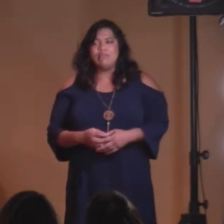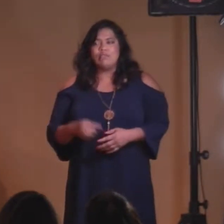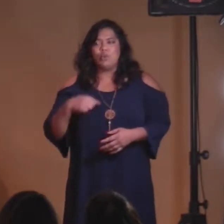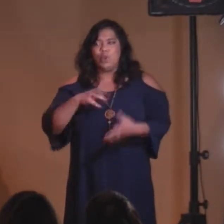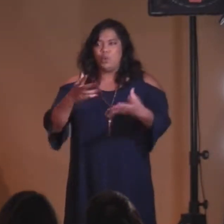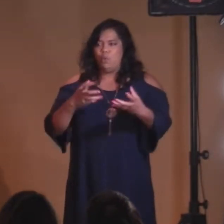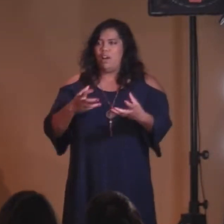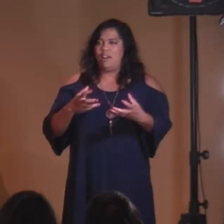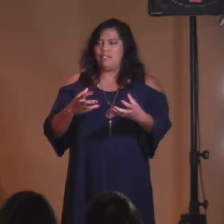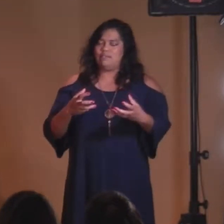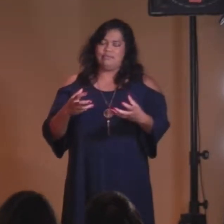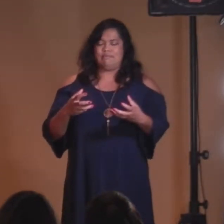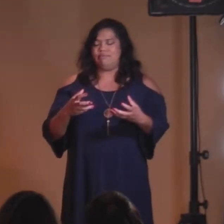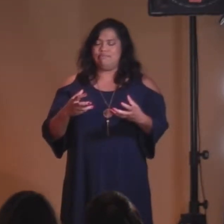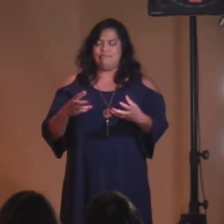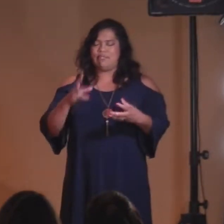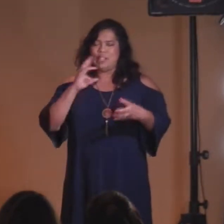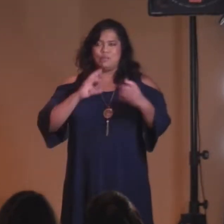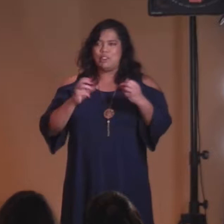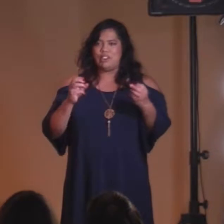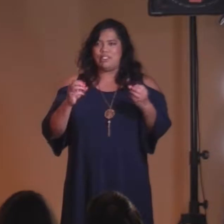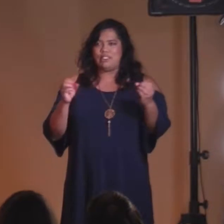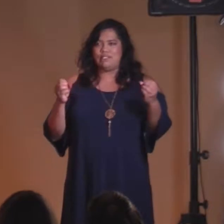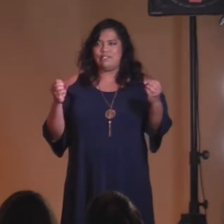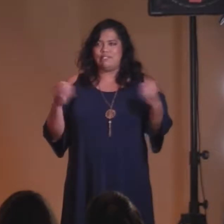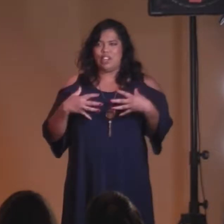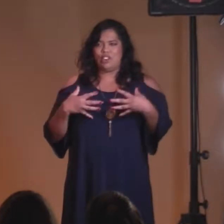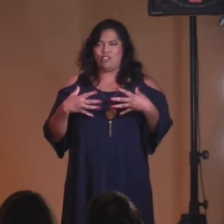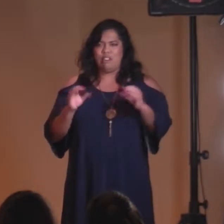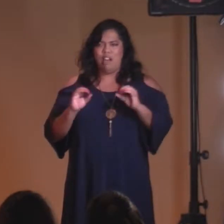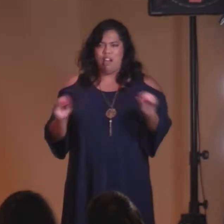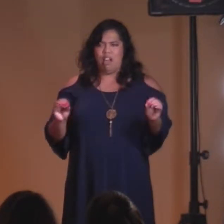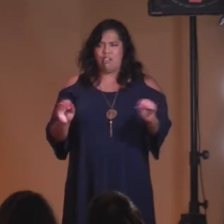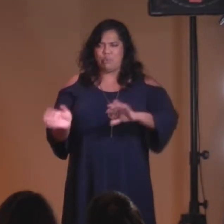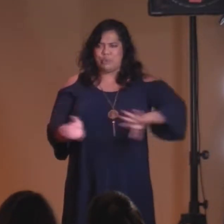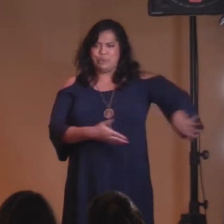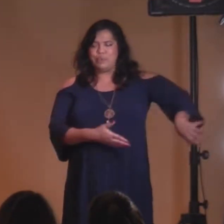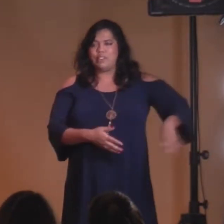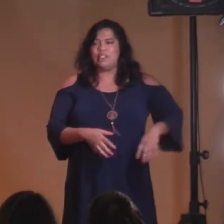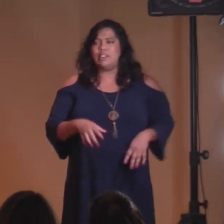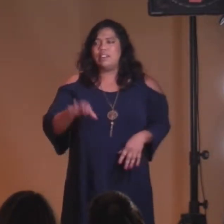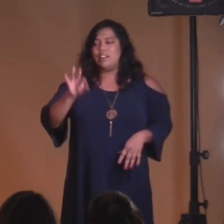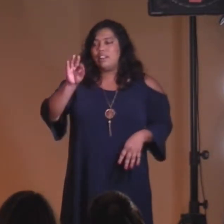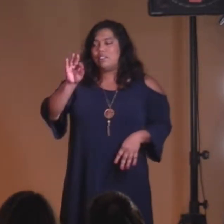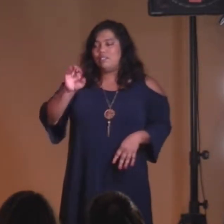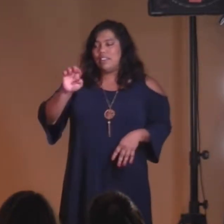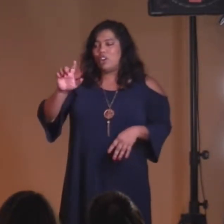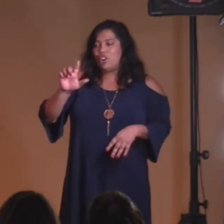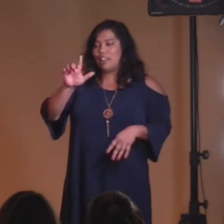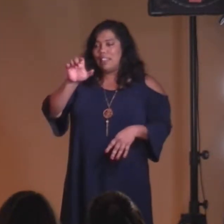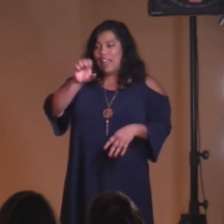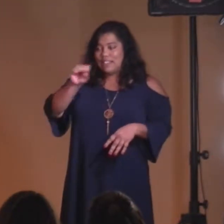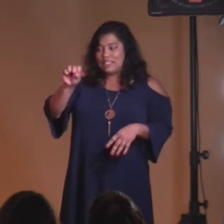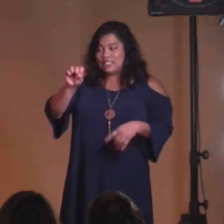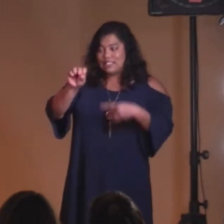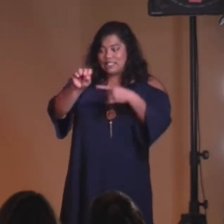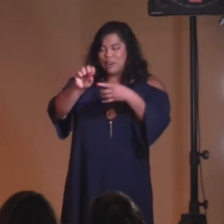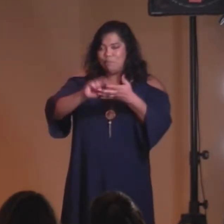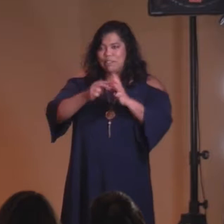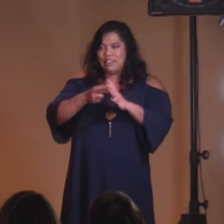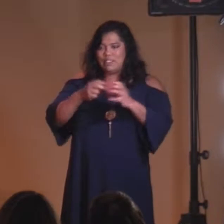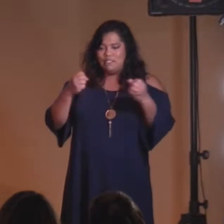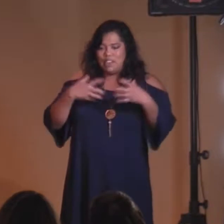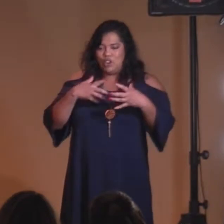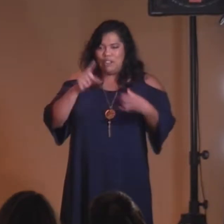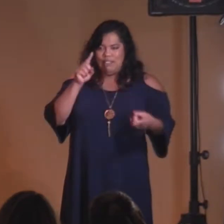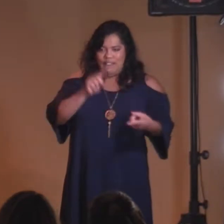that we want to be fearless. And keep in mind, fearless means to fear less. No